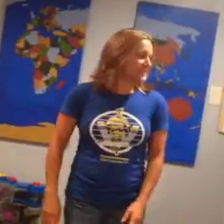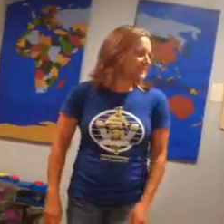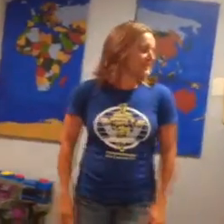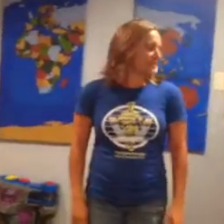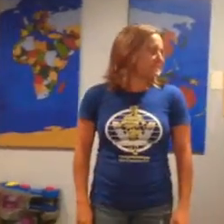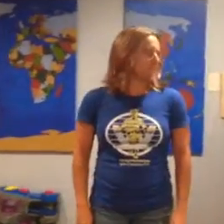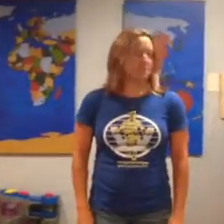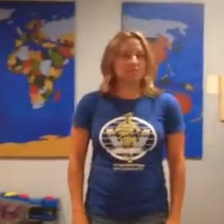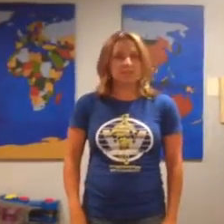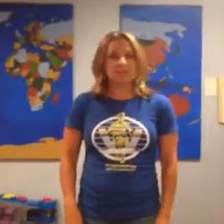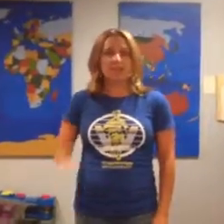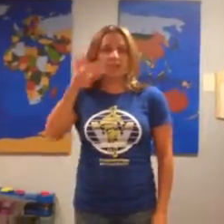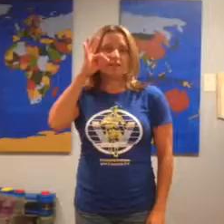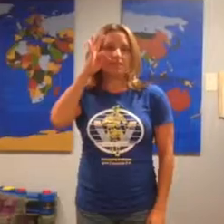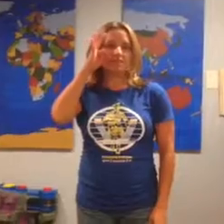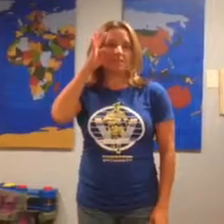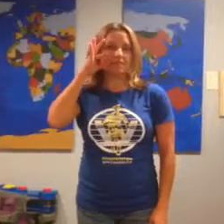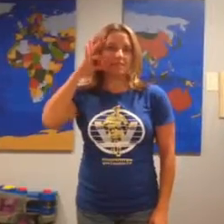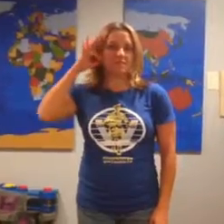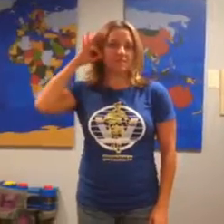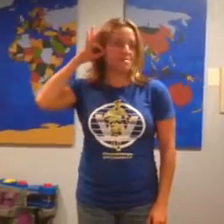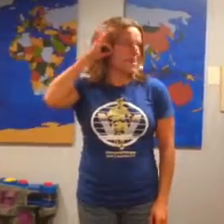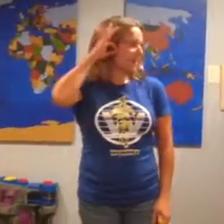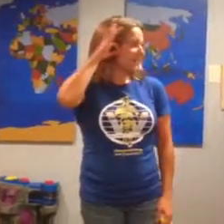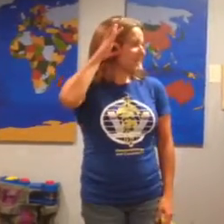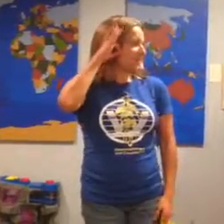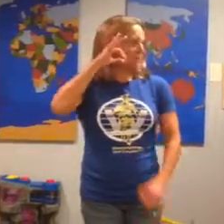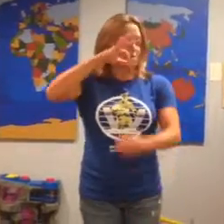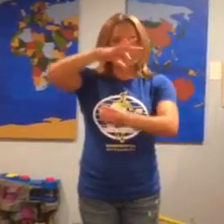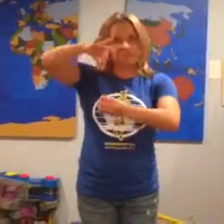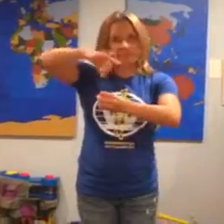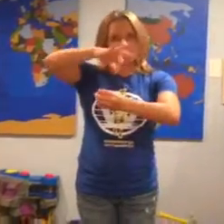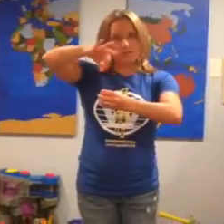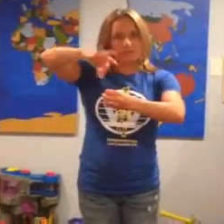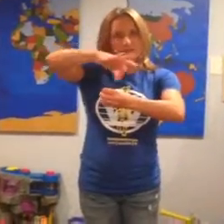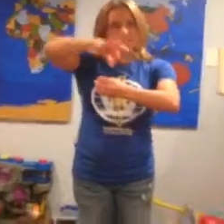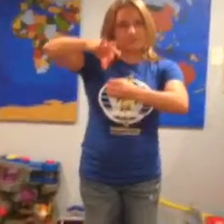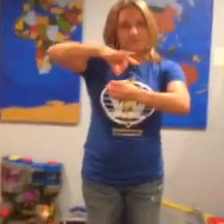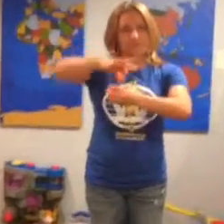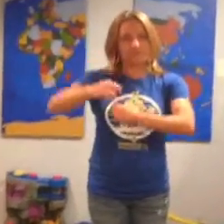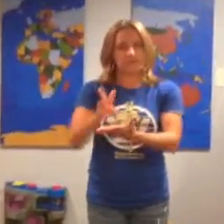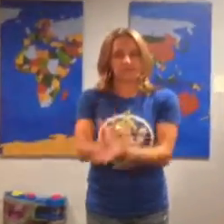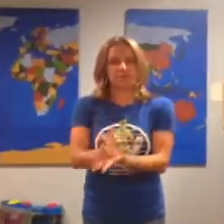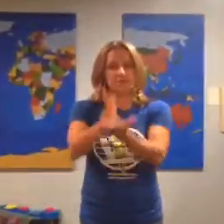In 1773, commonest dress and faux pas. Don't you see girls in the fridge? Indian Company,